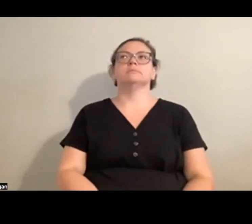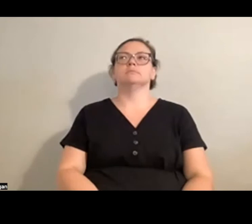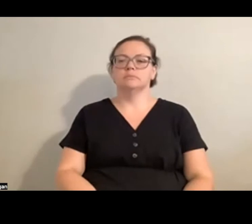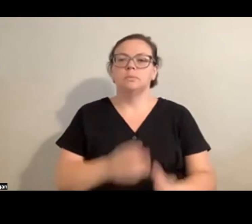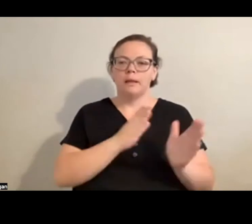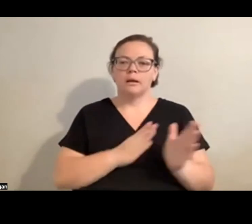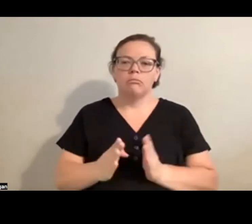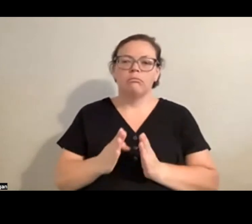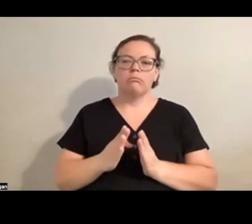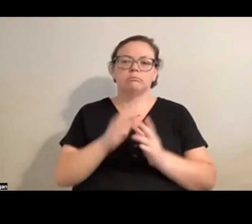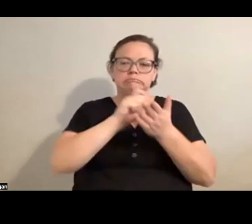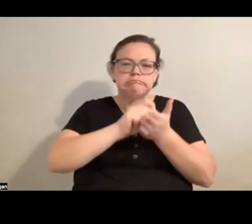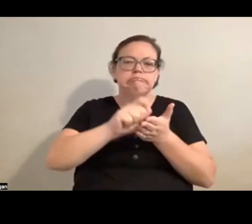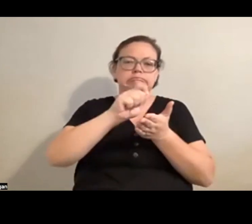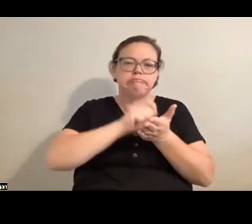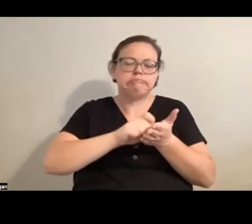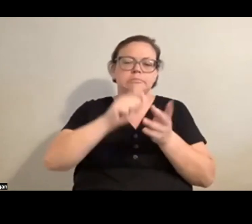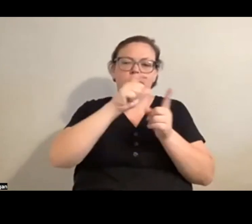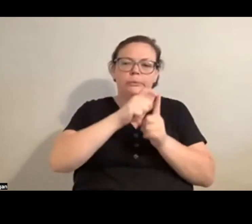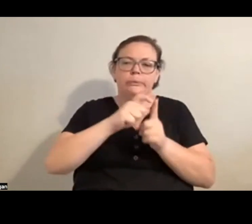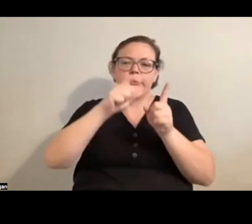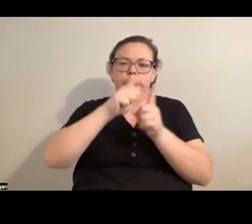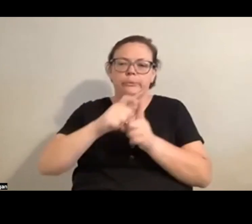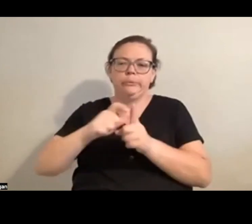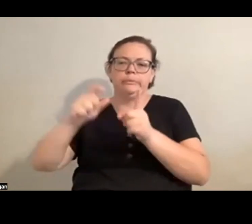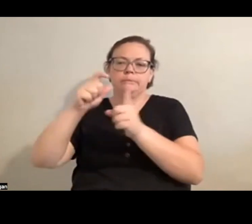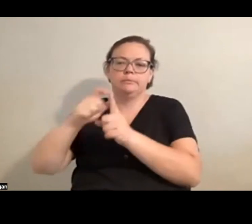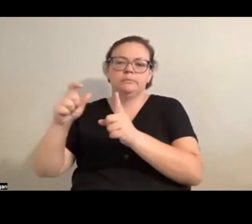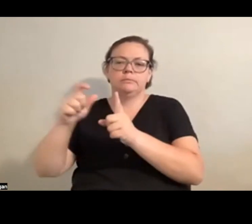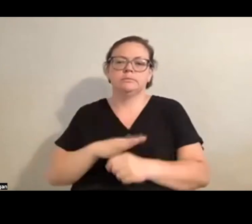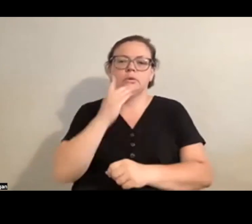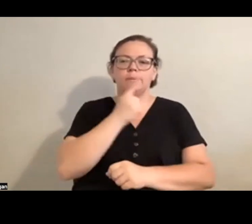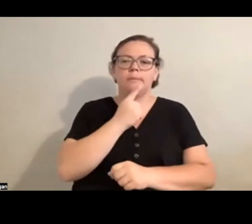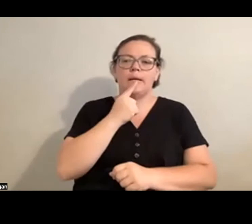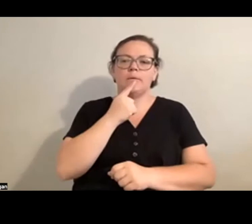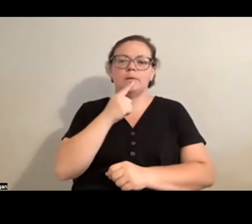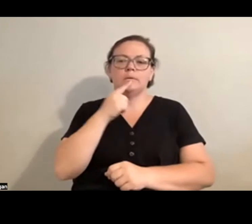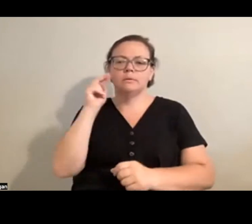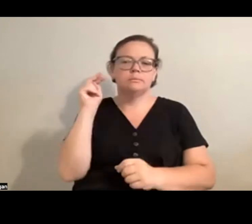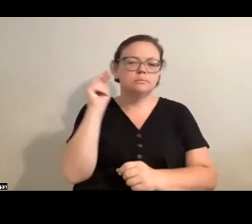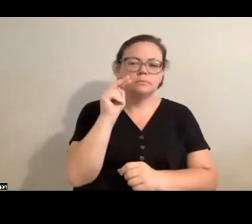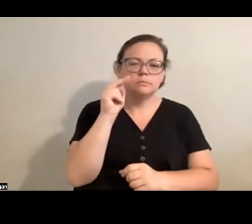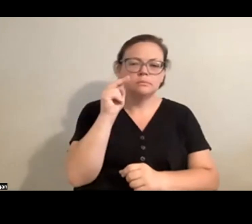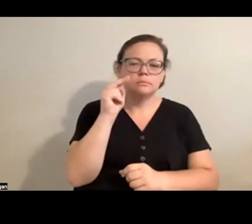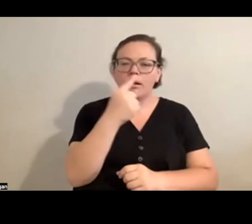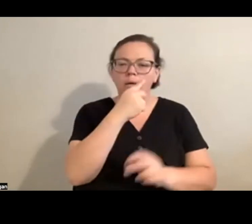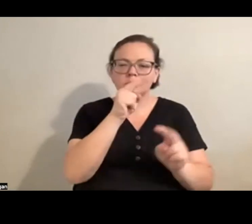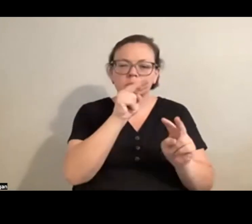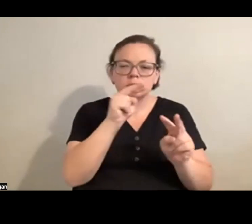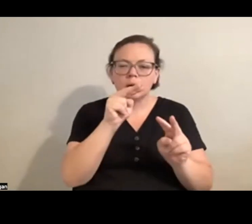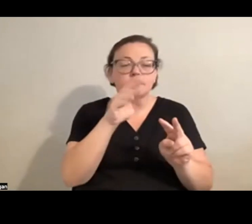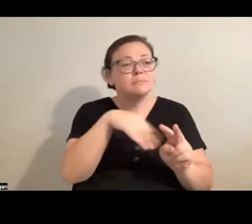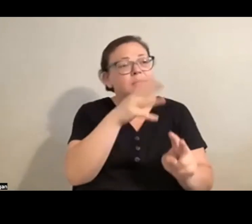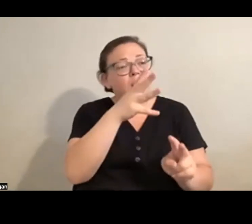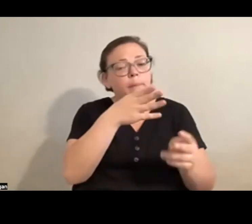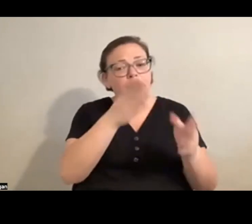out, letter by letter in letters, your mouth cupped to her cataracts. Mom, just